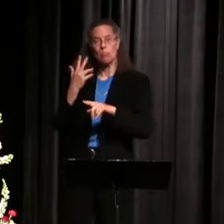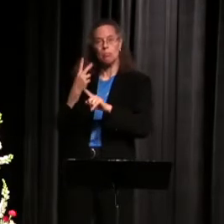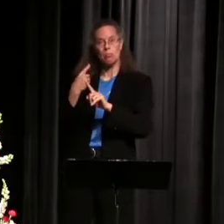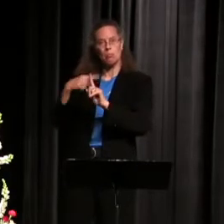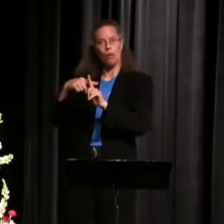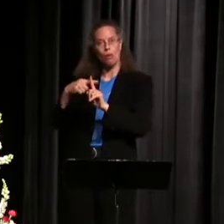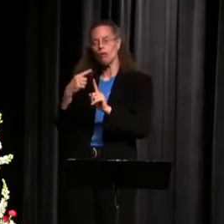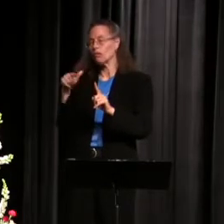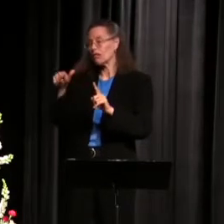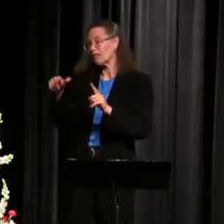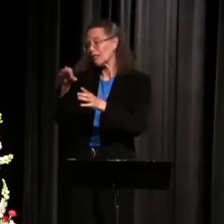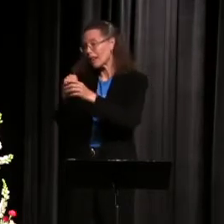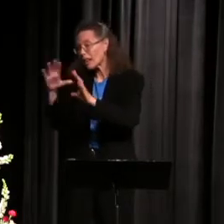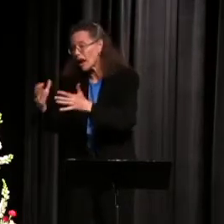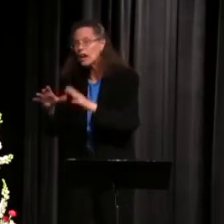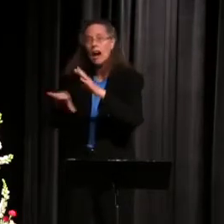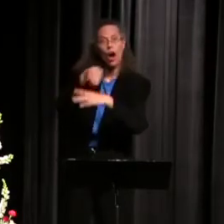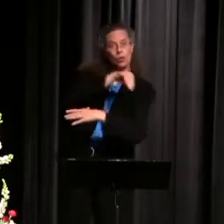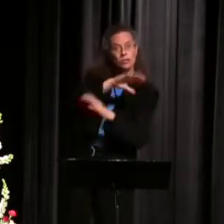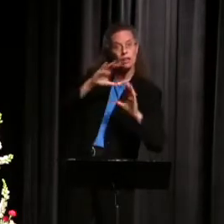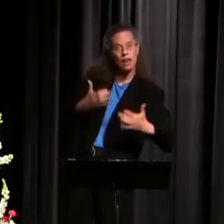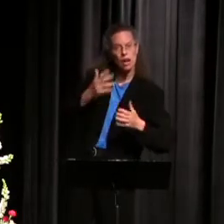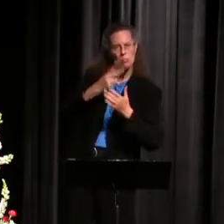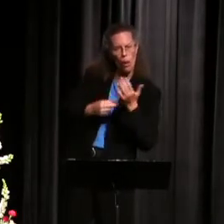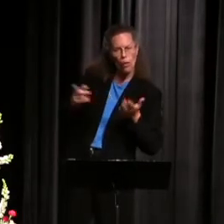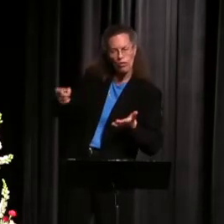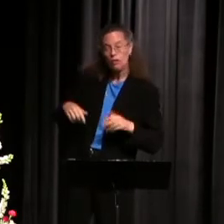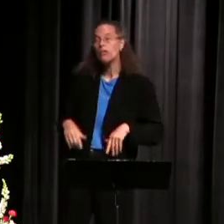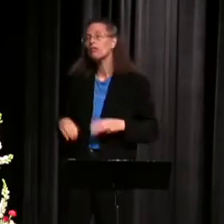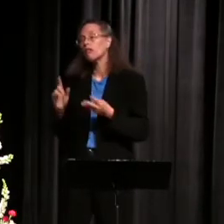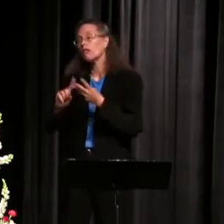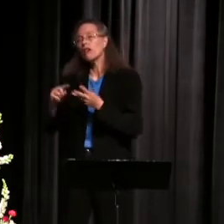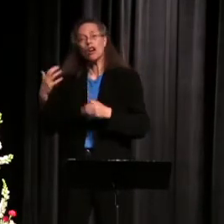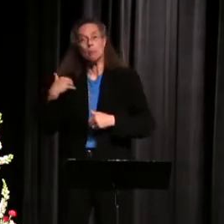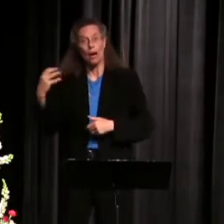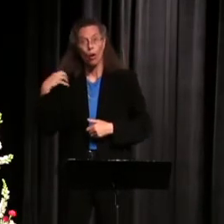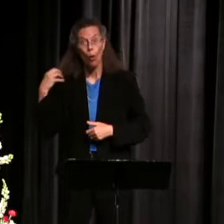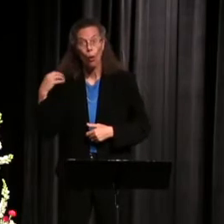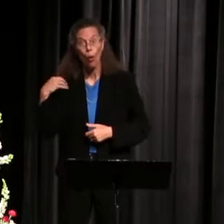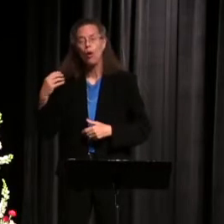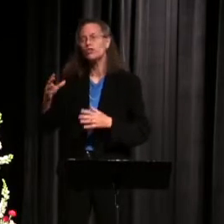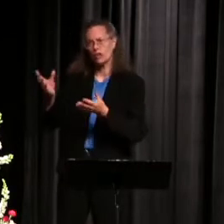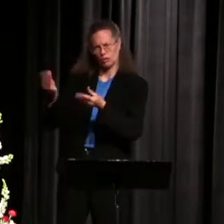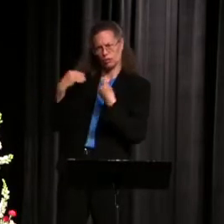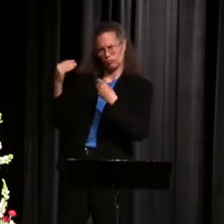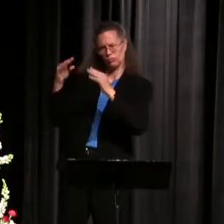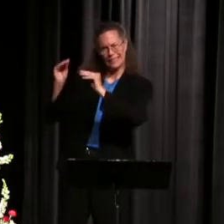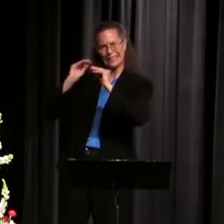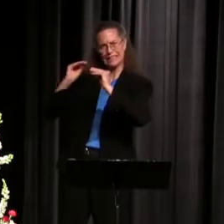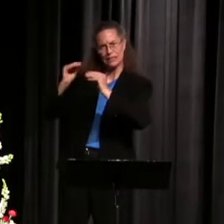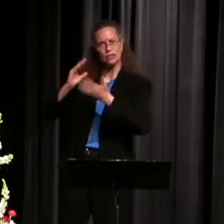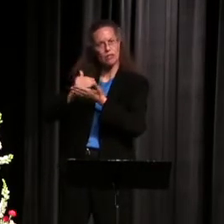classroom. My coaches, who taught me lessons that transcend athletics.